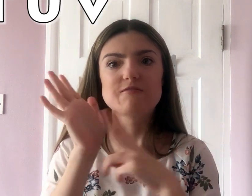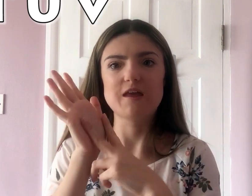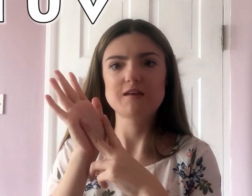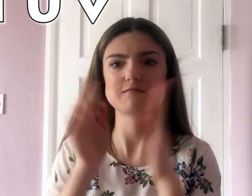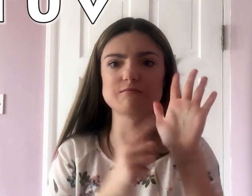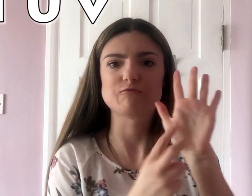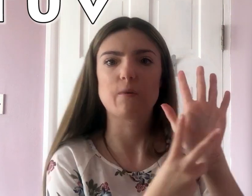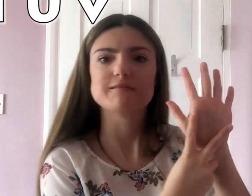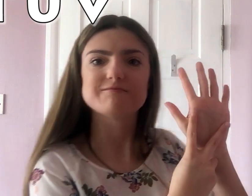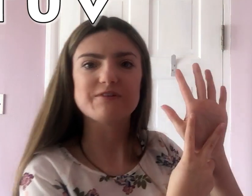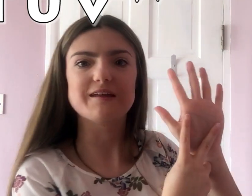V, one way, V,